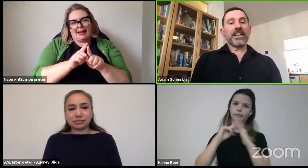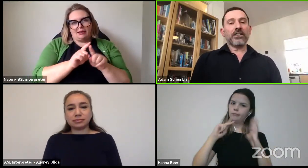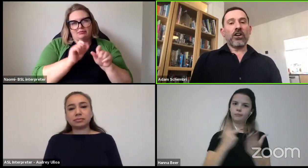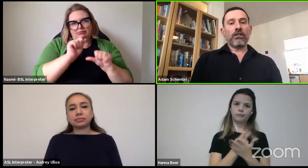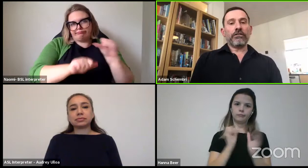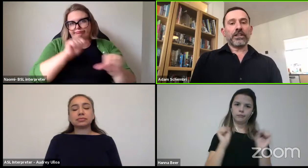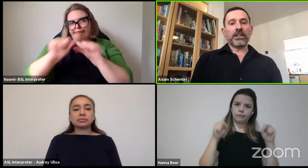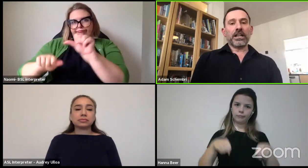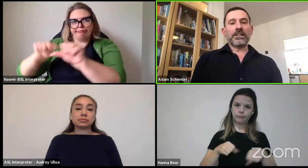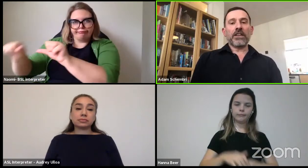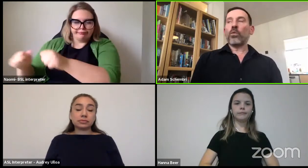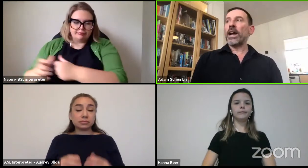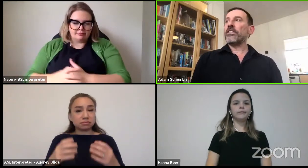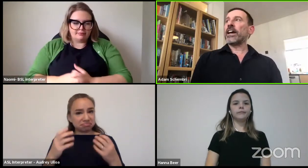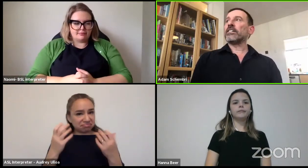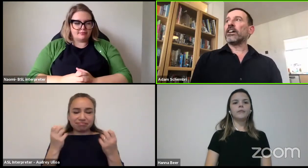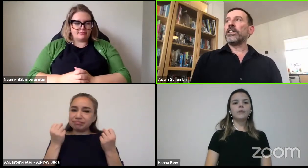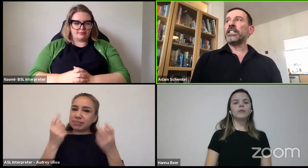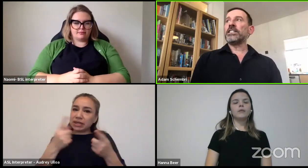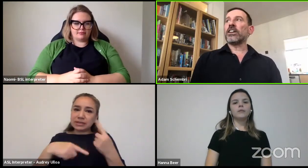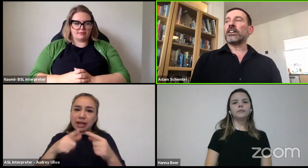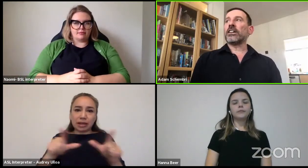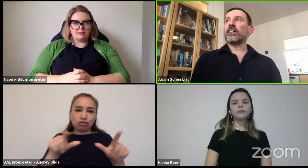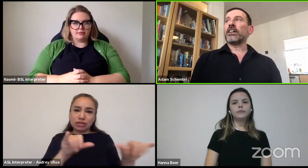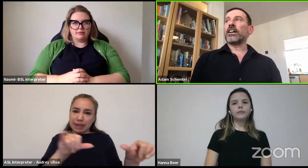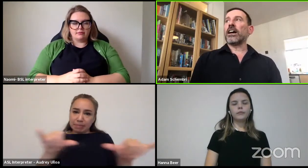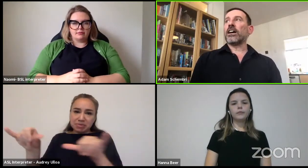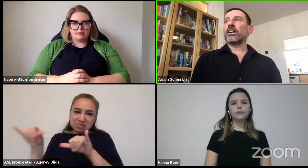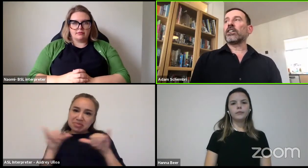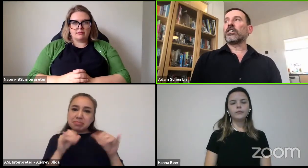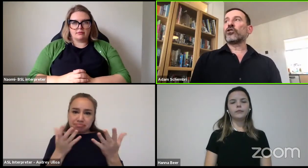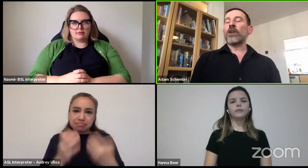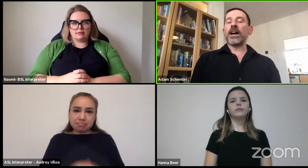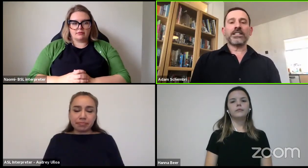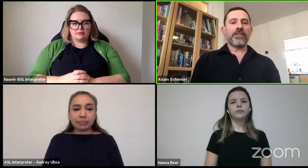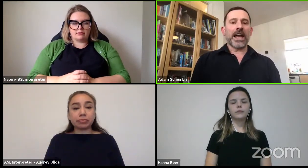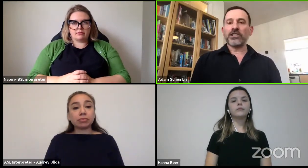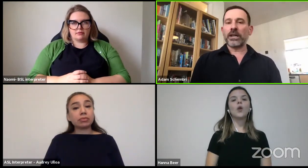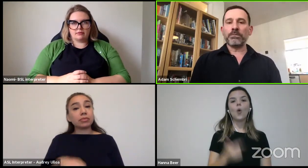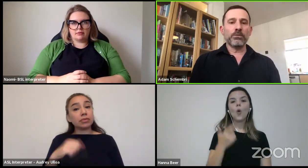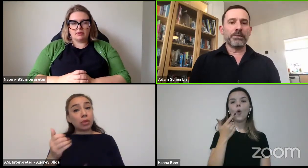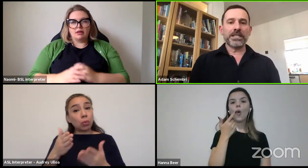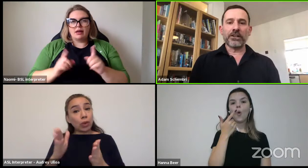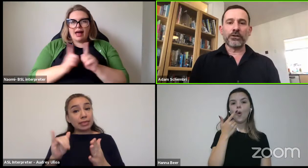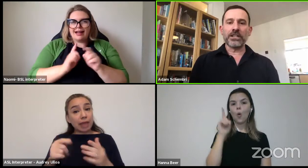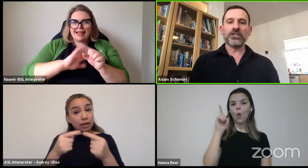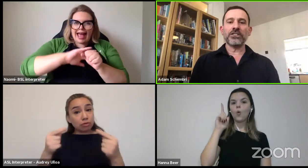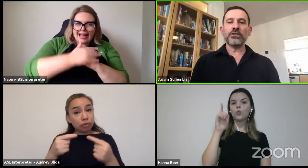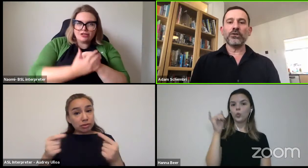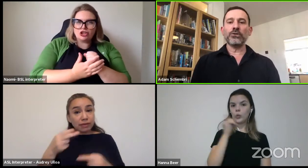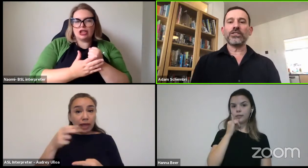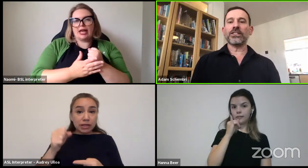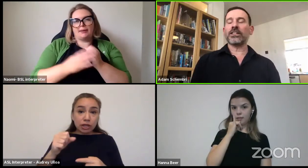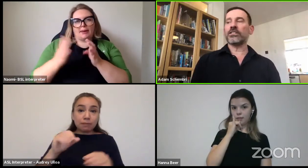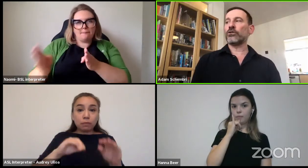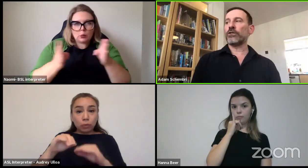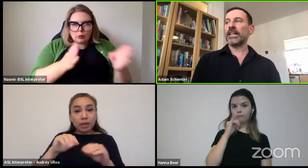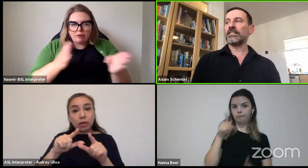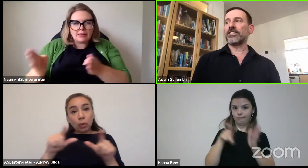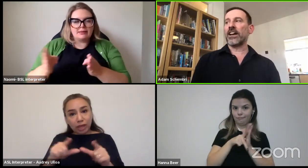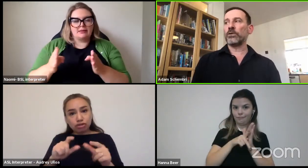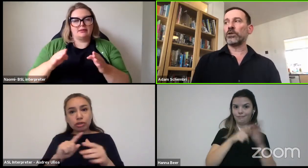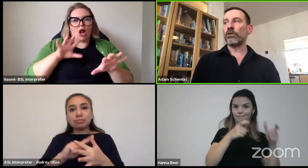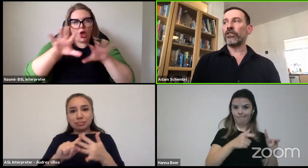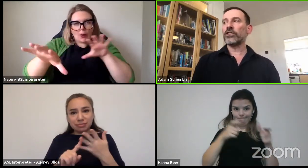Another way that these contrastive hand shapes, movements, and locations are used to